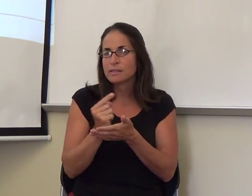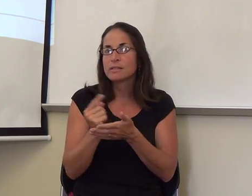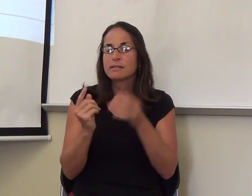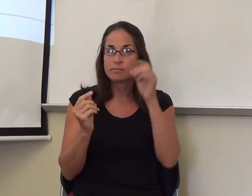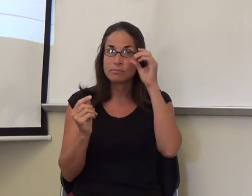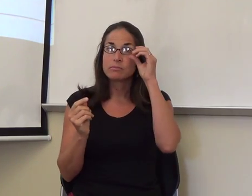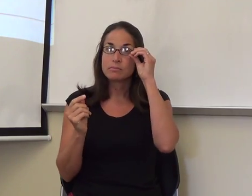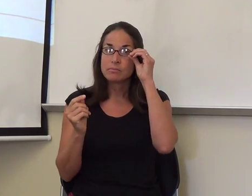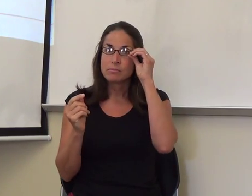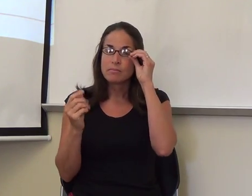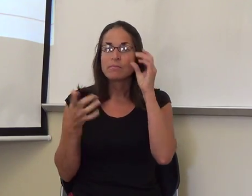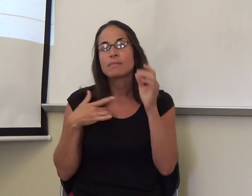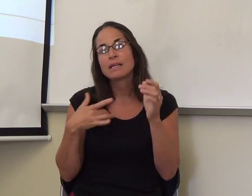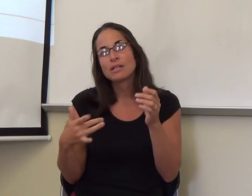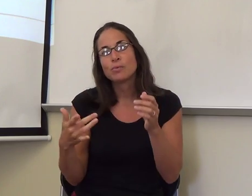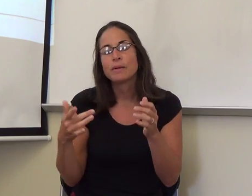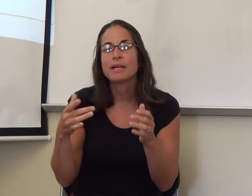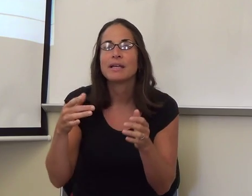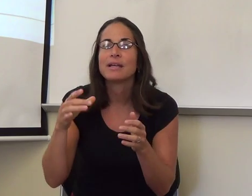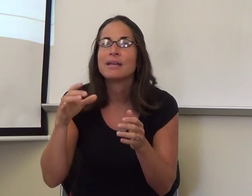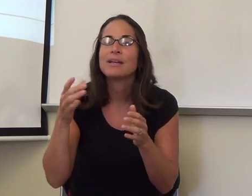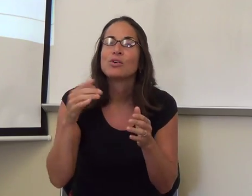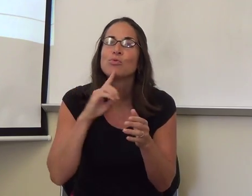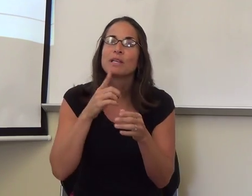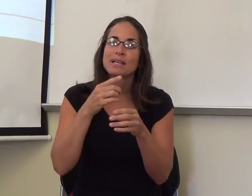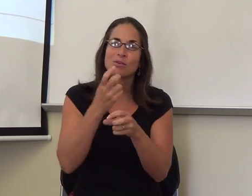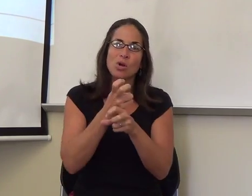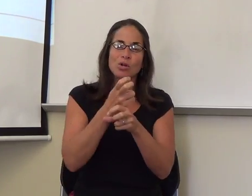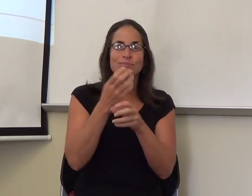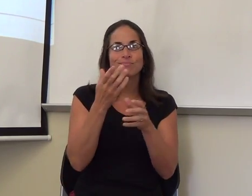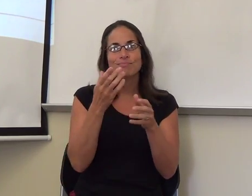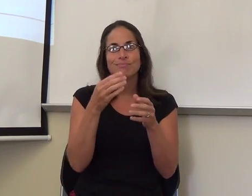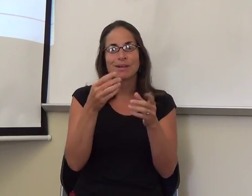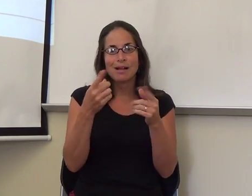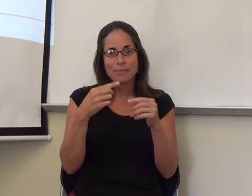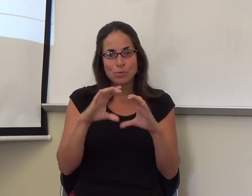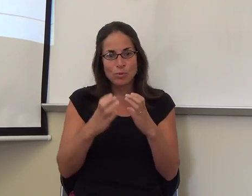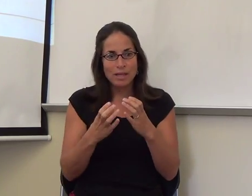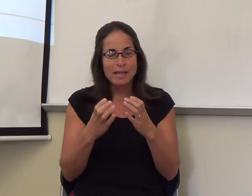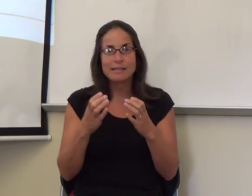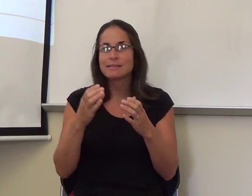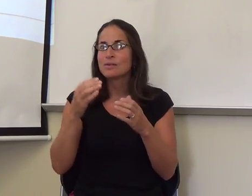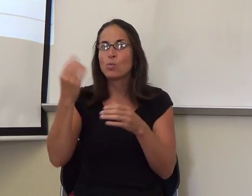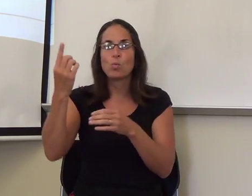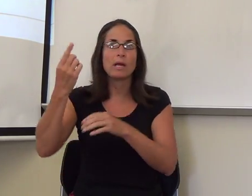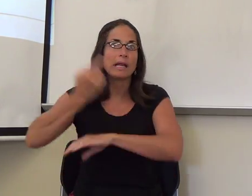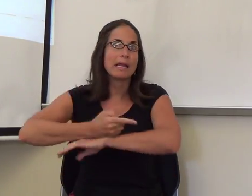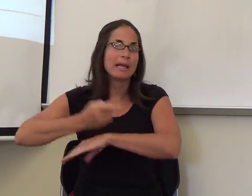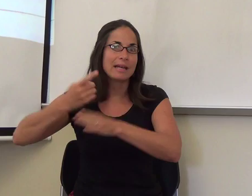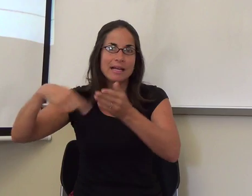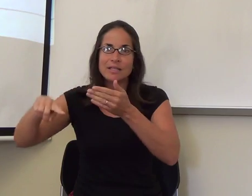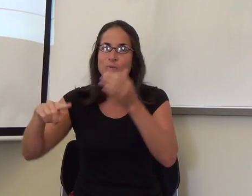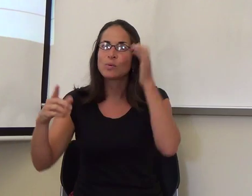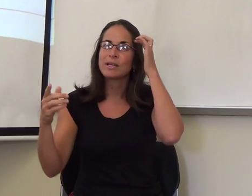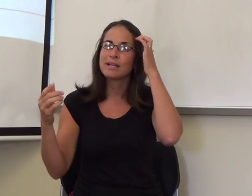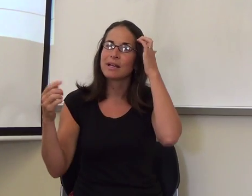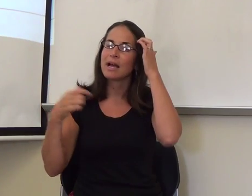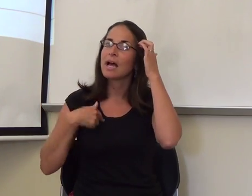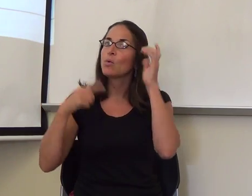couple of weeks is so fragmented with the fact that we're not in class next week. I give you this, and I'm gonna give you another one